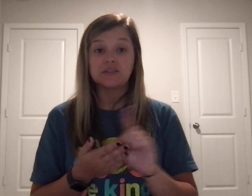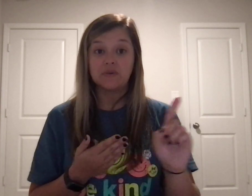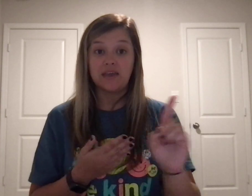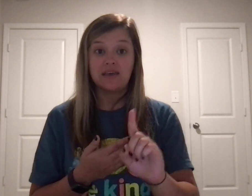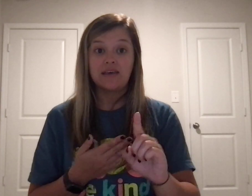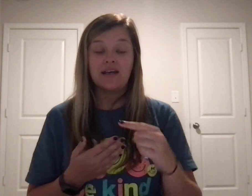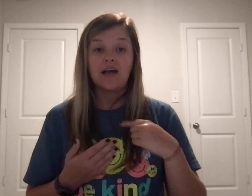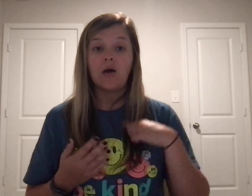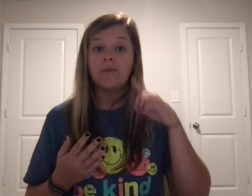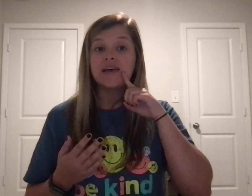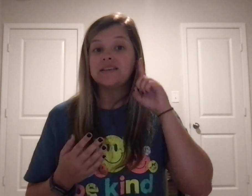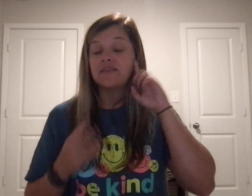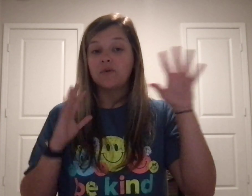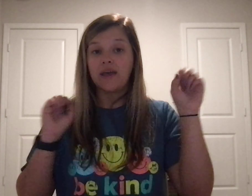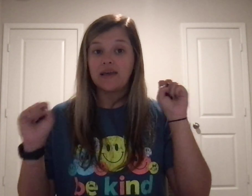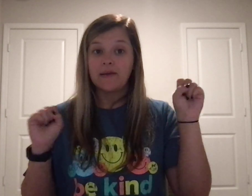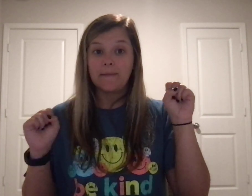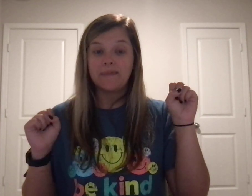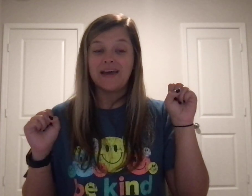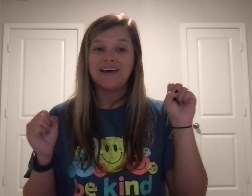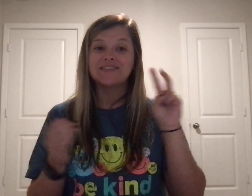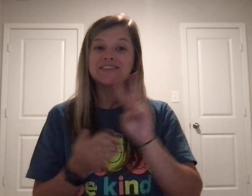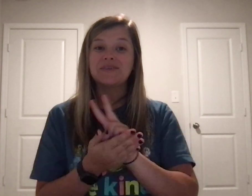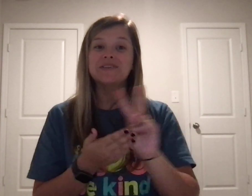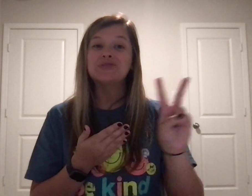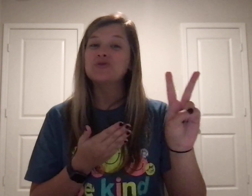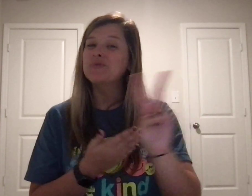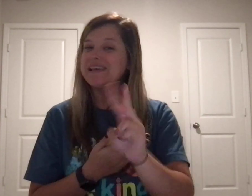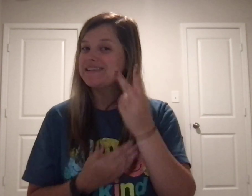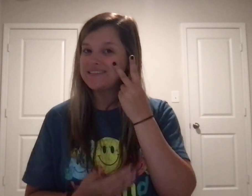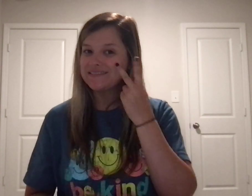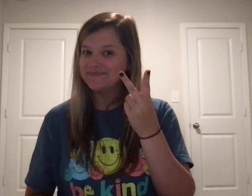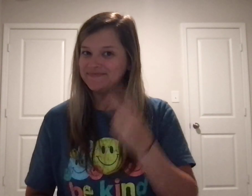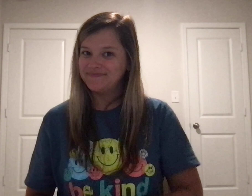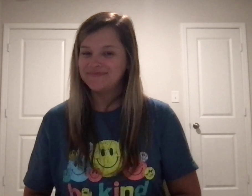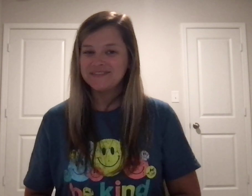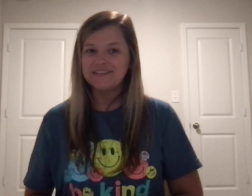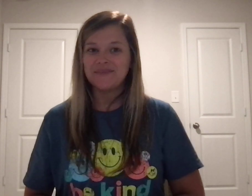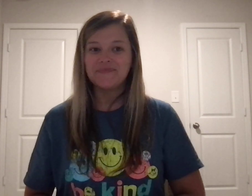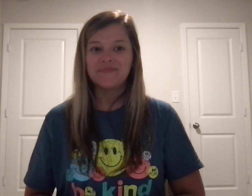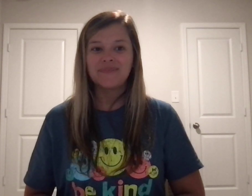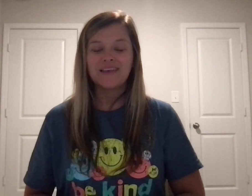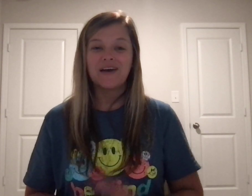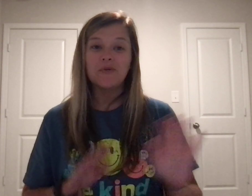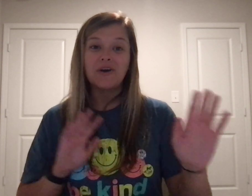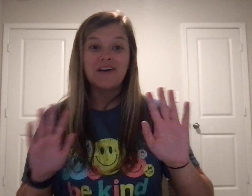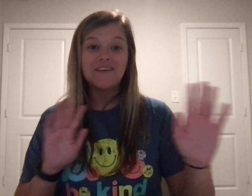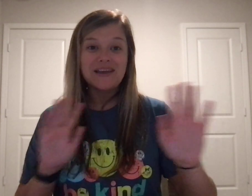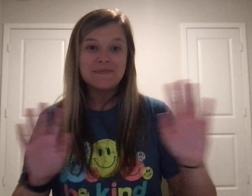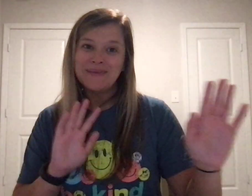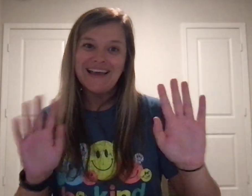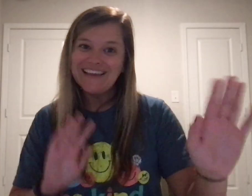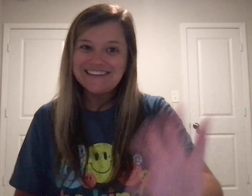week. I'll be at Deaf Quake, but I'll see you in 2 weeks. So I hope y'all have fun. Bye.